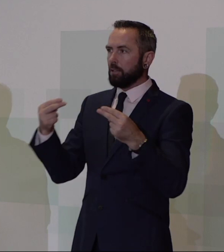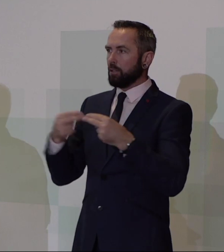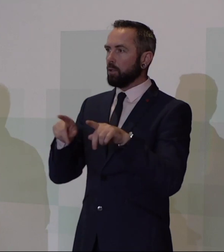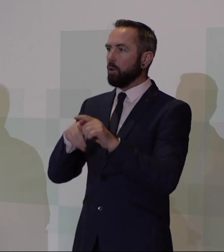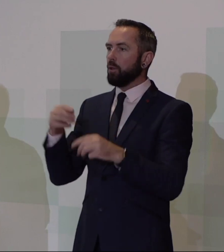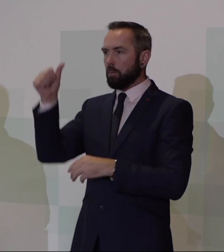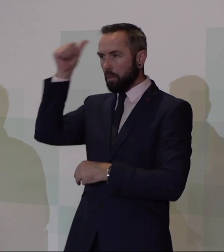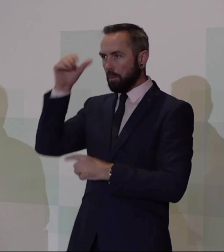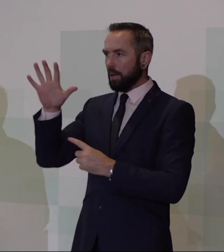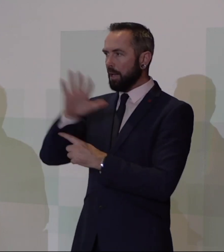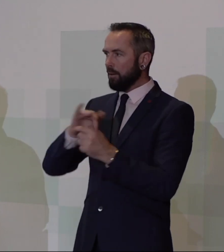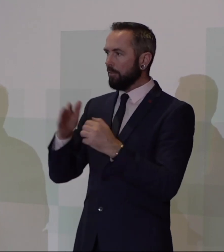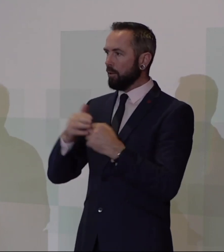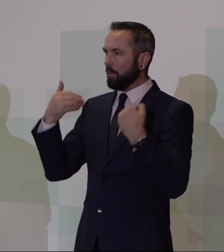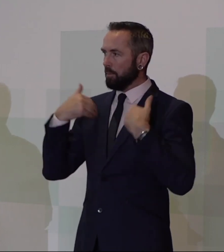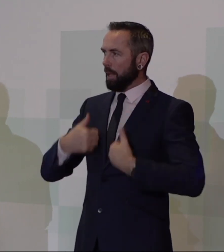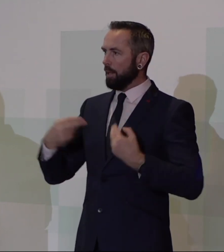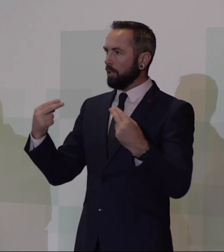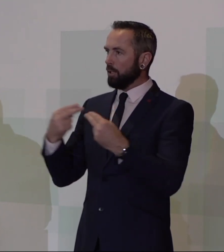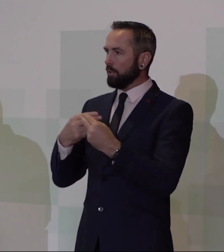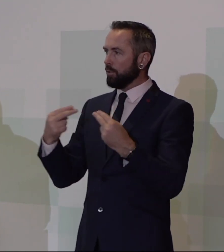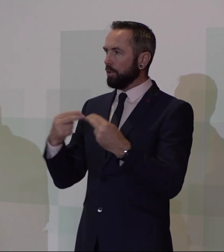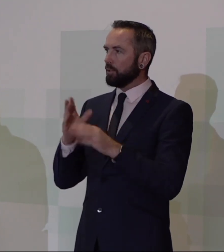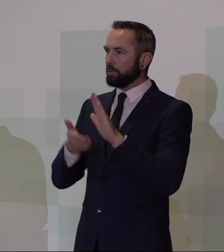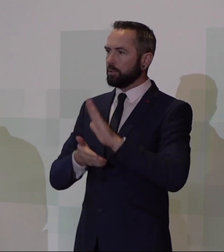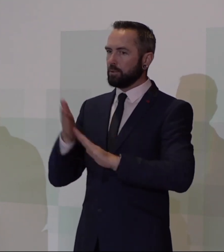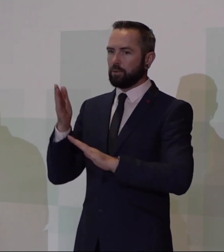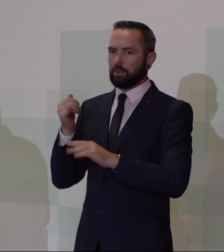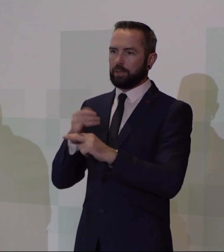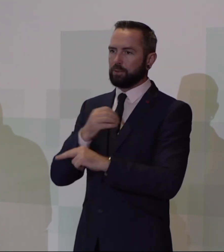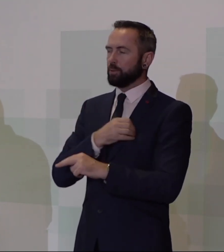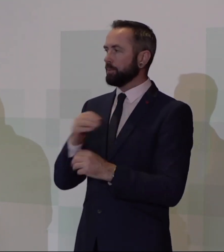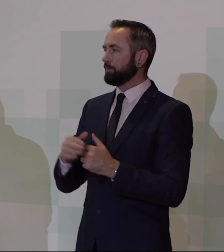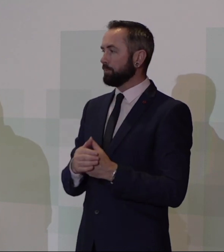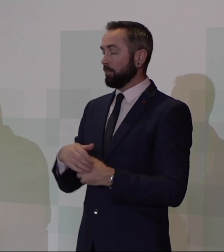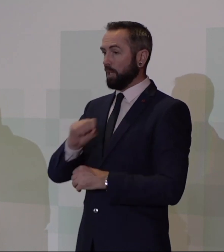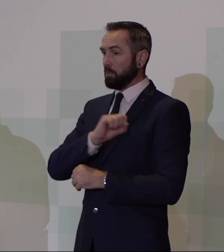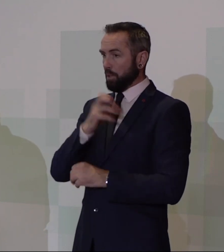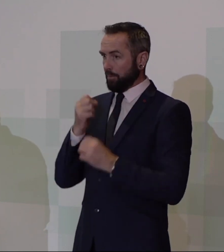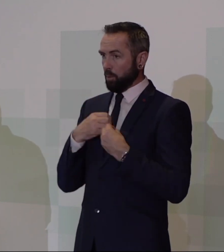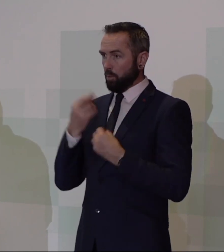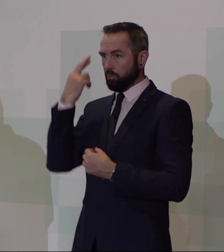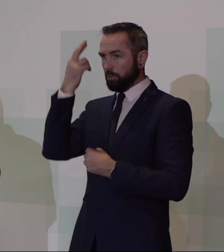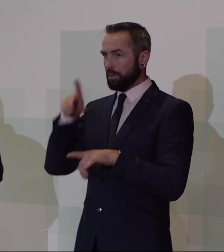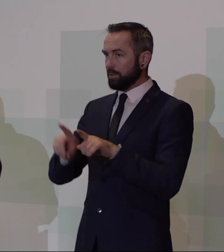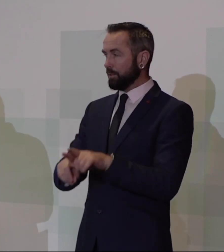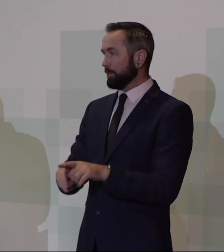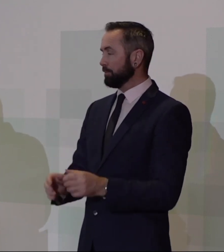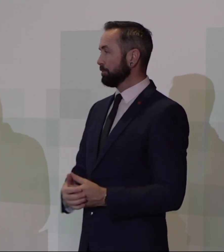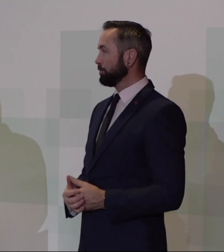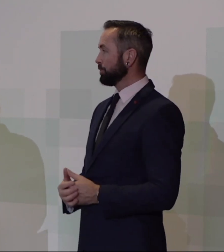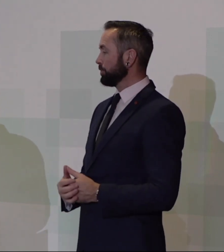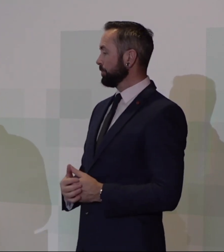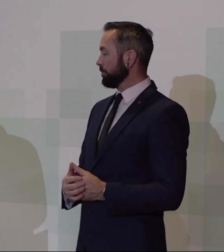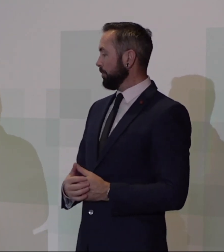popular area for male nurses to go into as well, which I'm sure has reasons for that too.